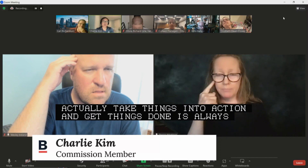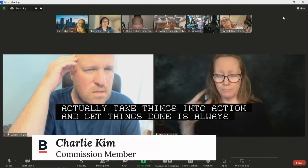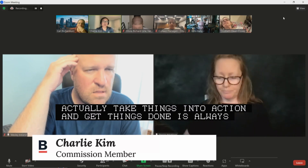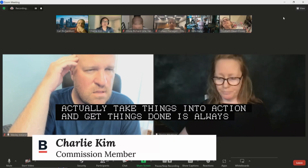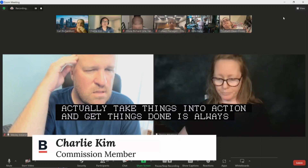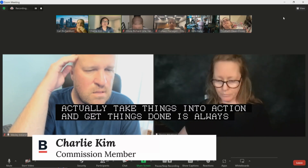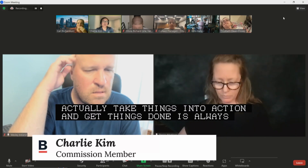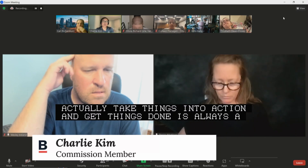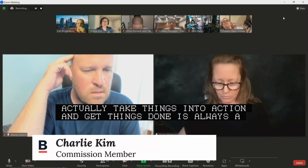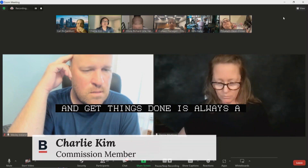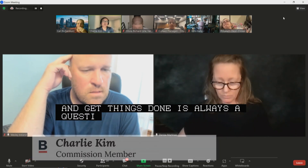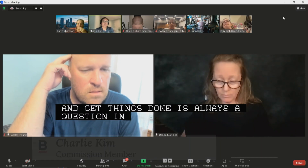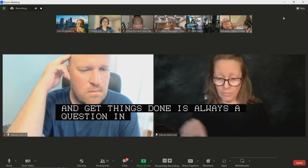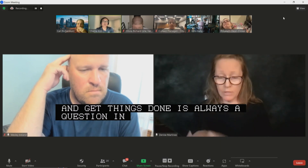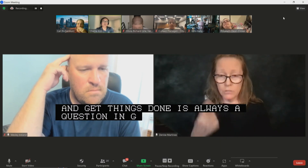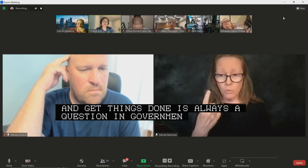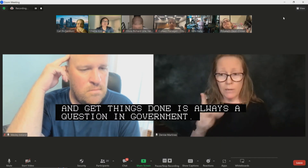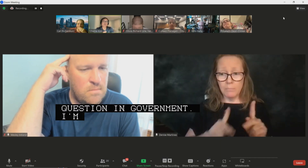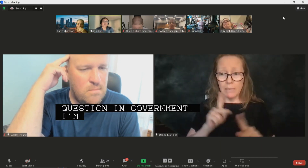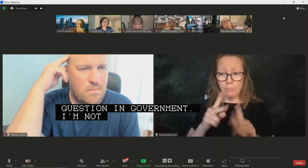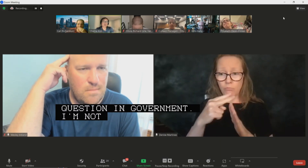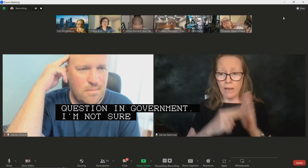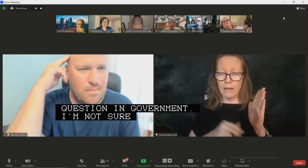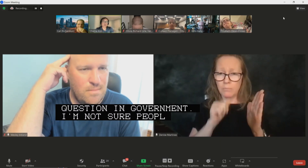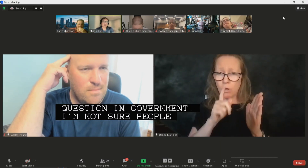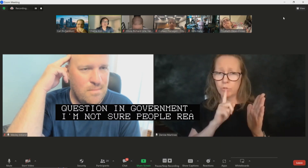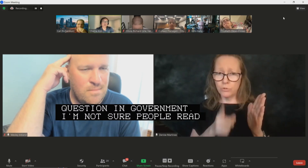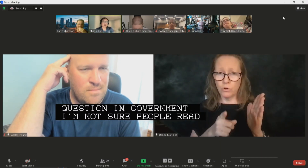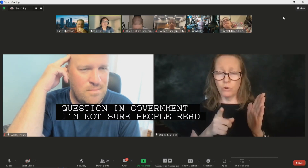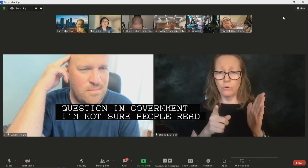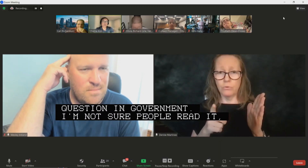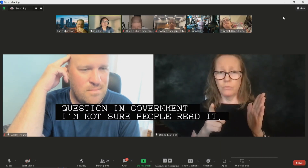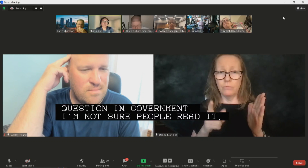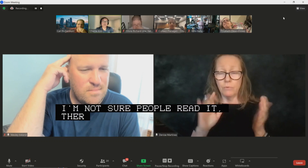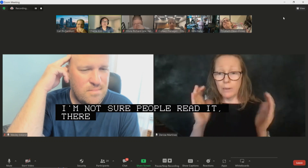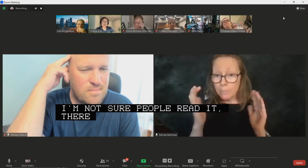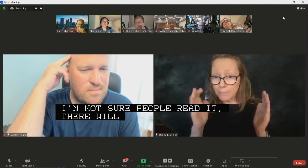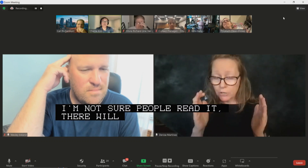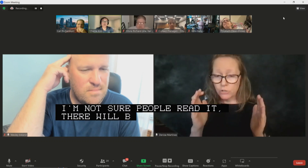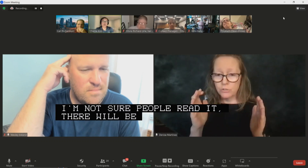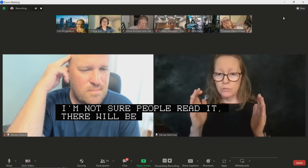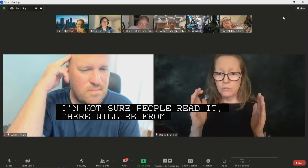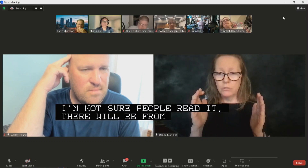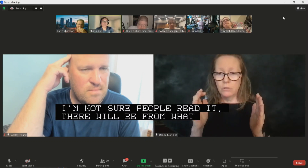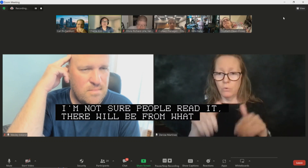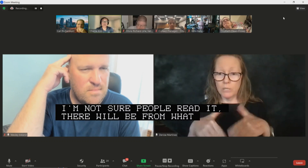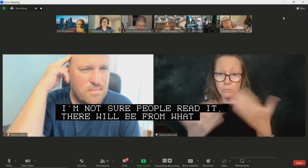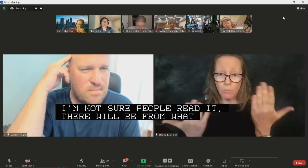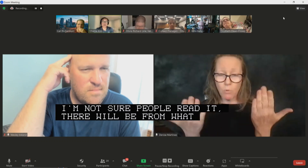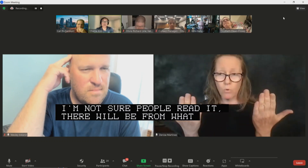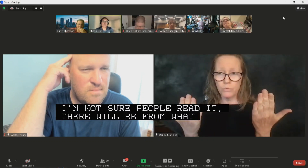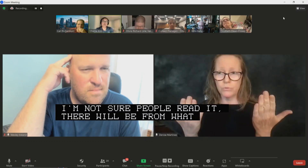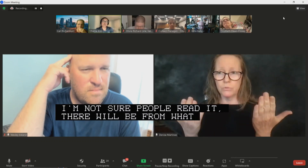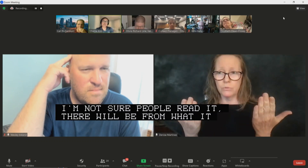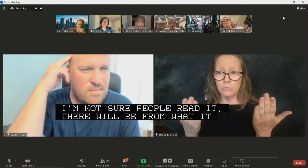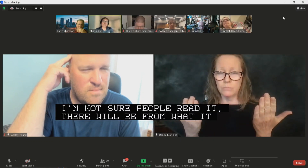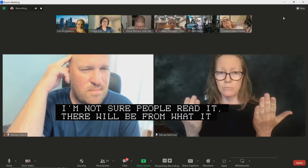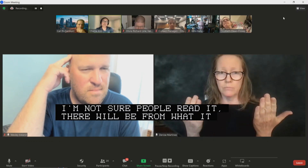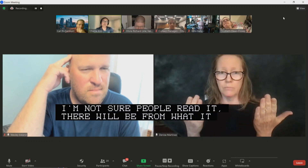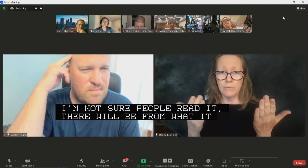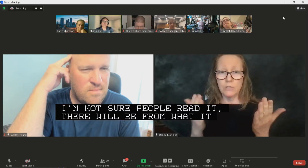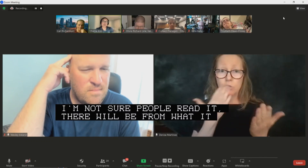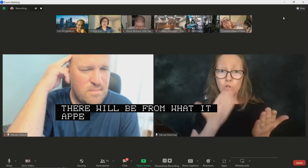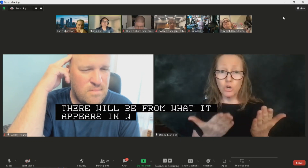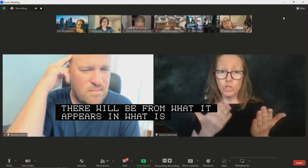people read it, there will be, from what it appears in what is proposed, that there is a good